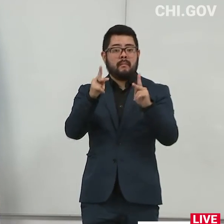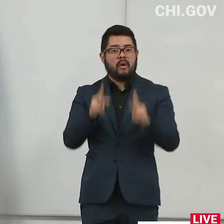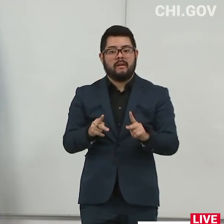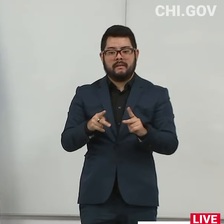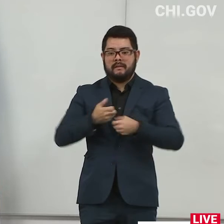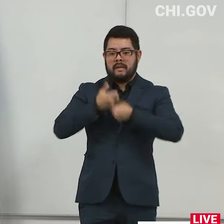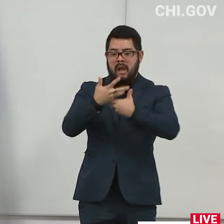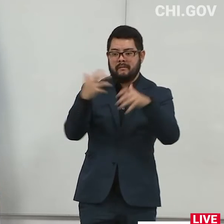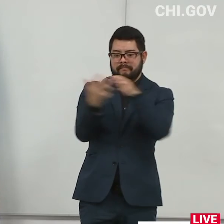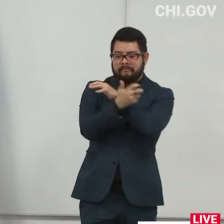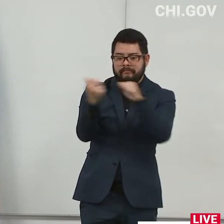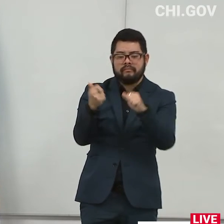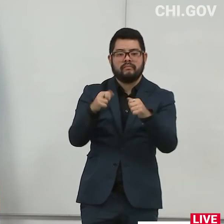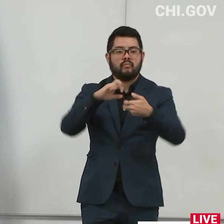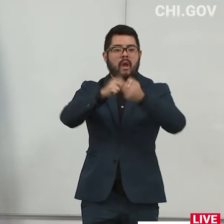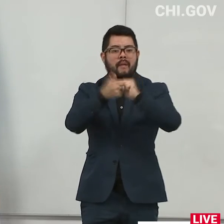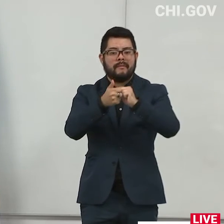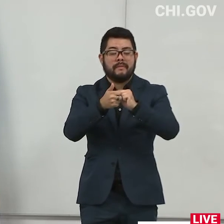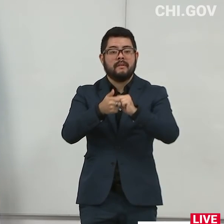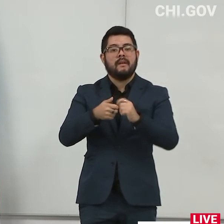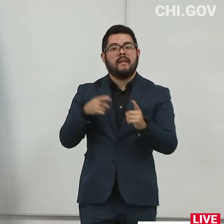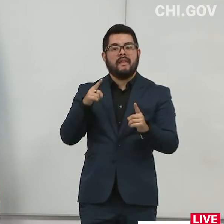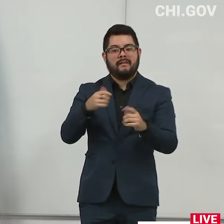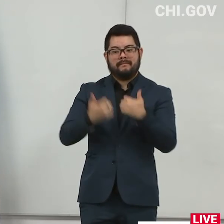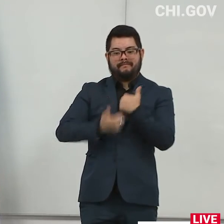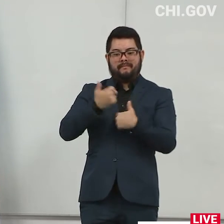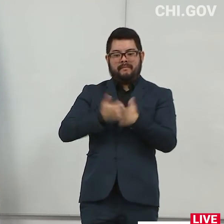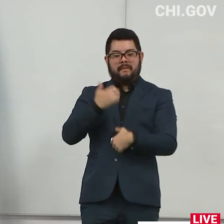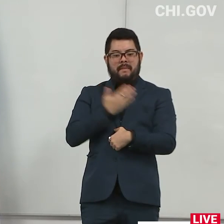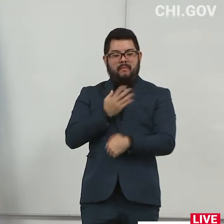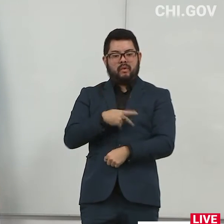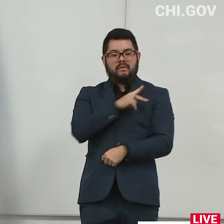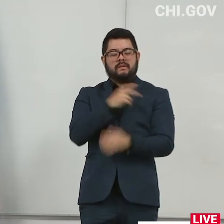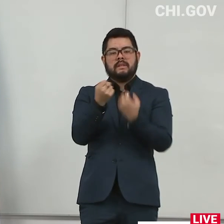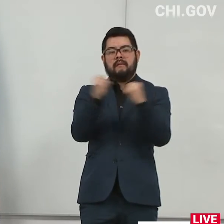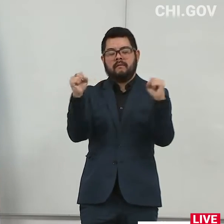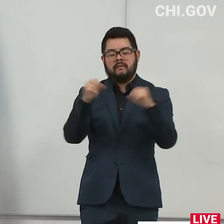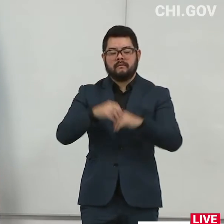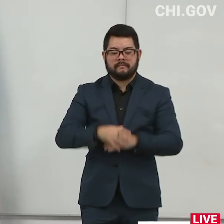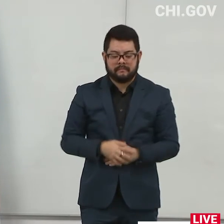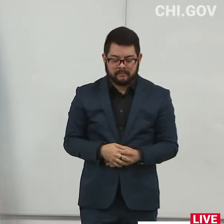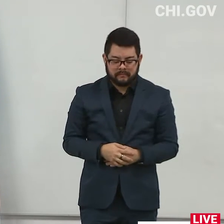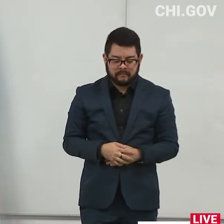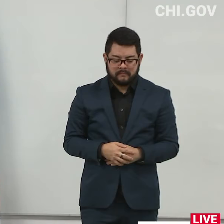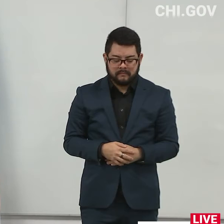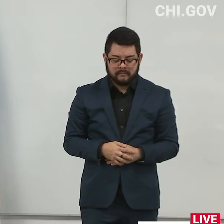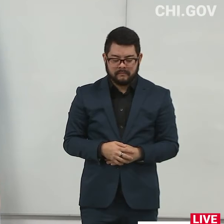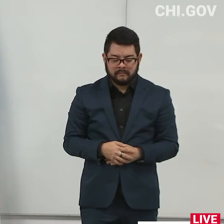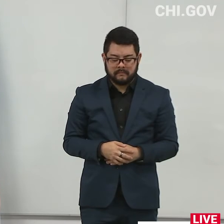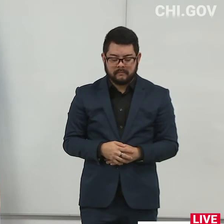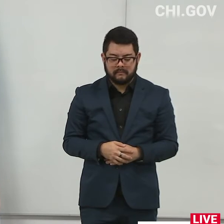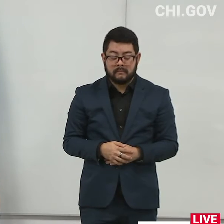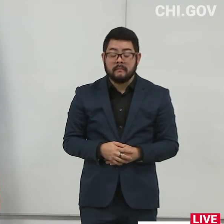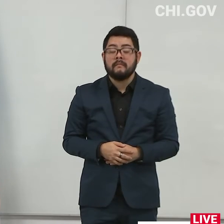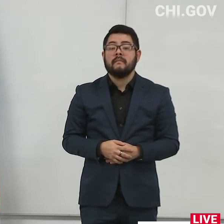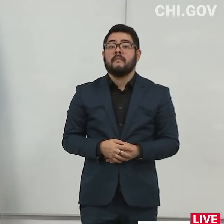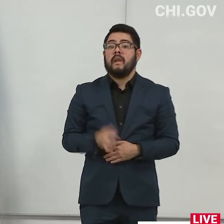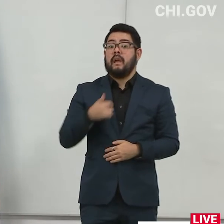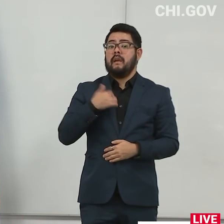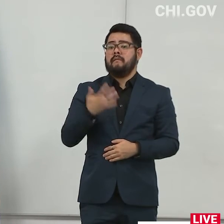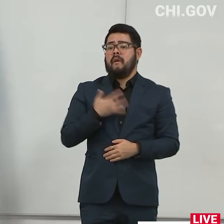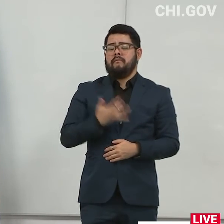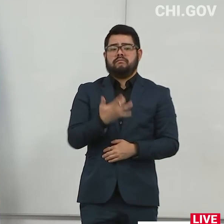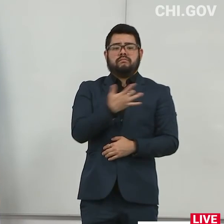havoc and acting in a way that threatens my personal safety. The thing that I've been heartened by, when you look at